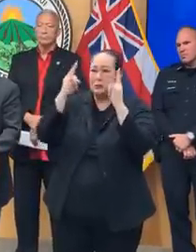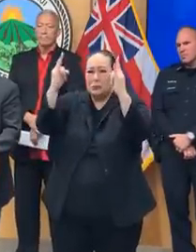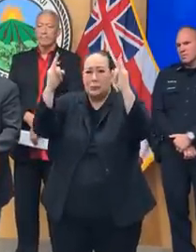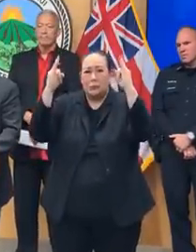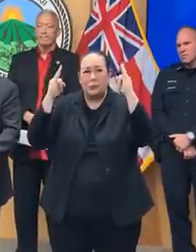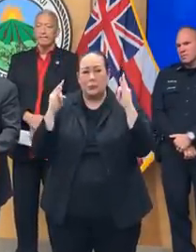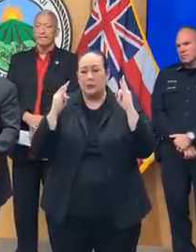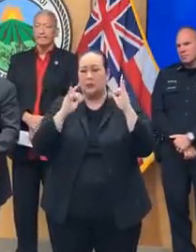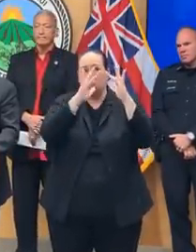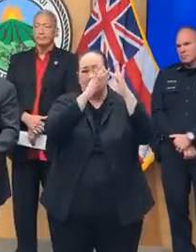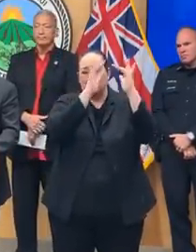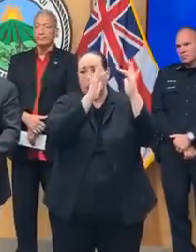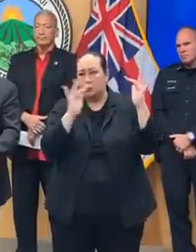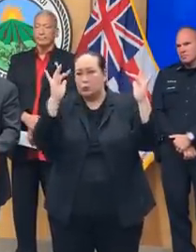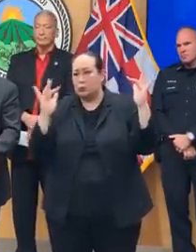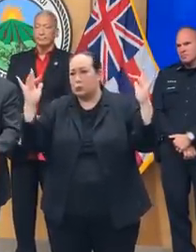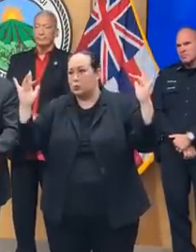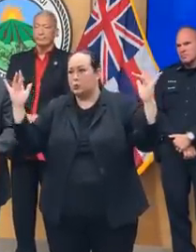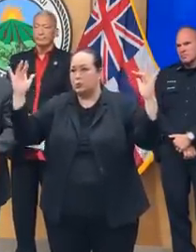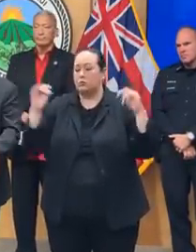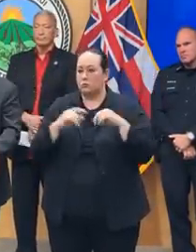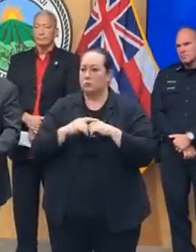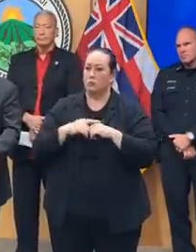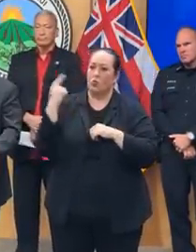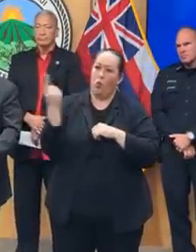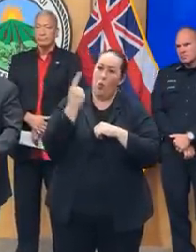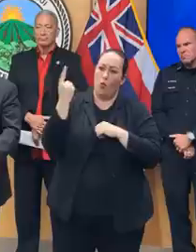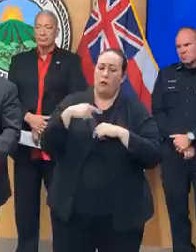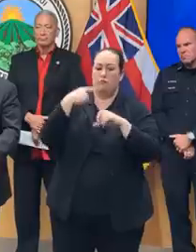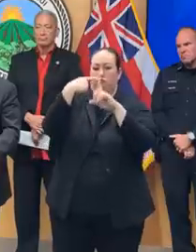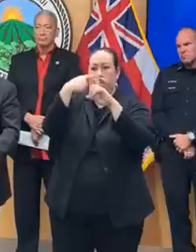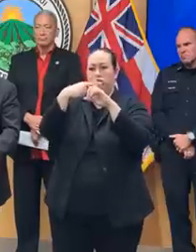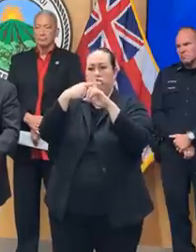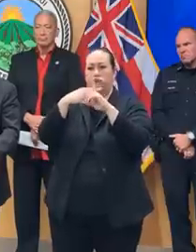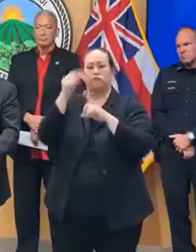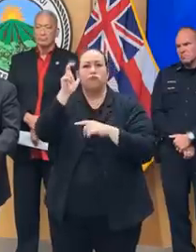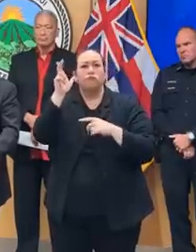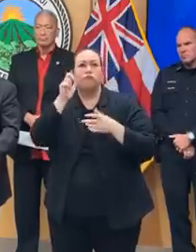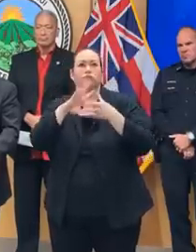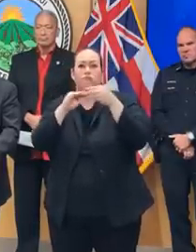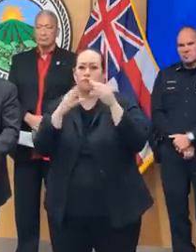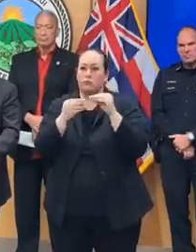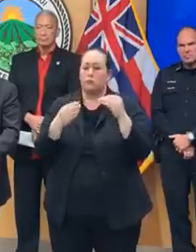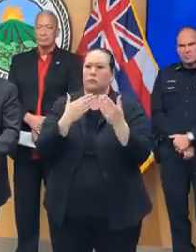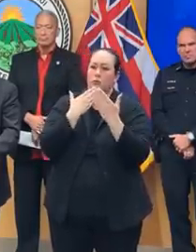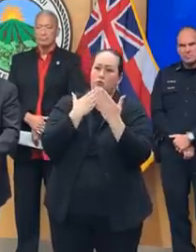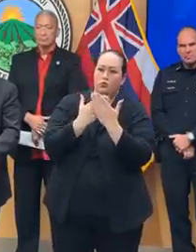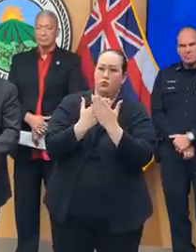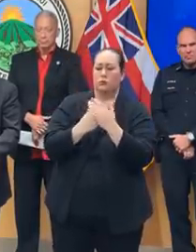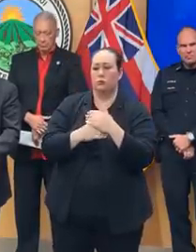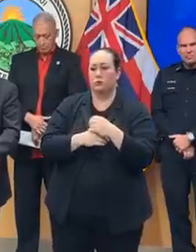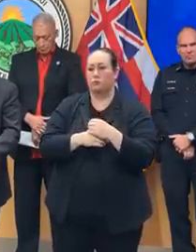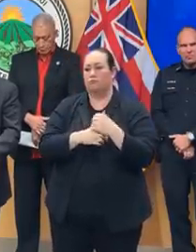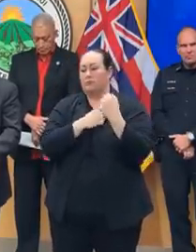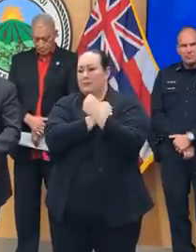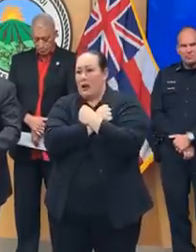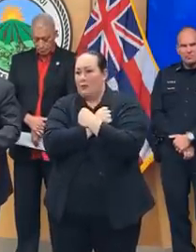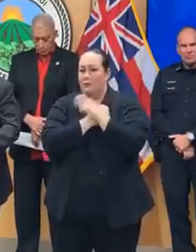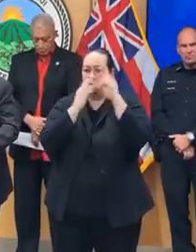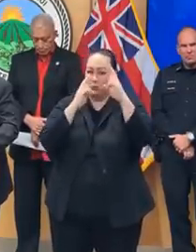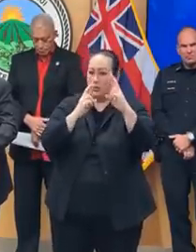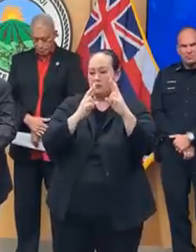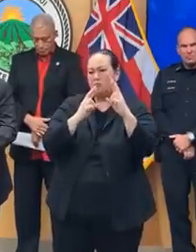heard only positive stories about just that love and respect for everyone that's been working hard. So